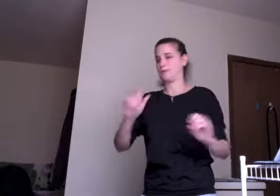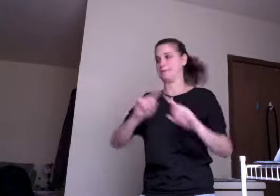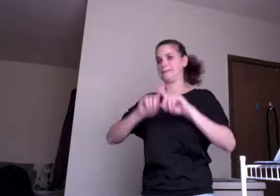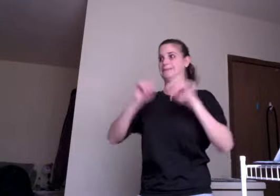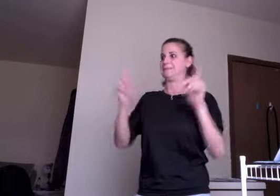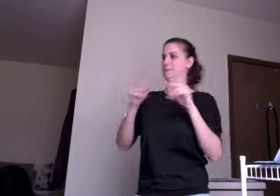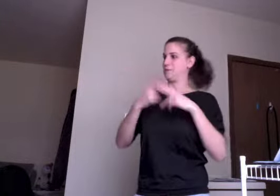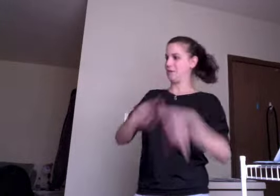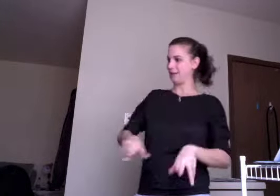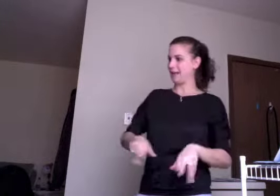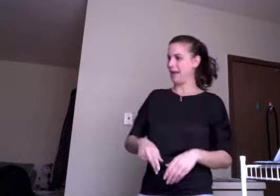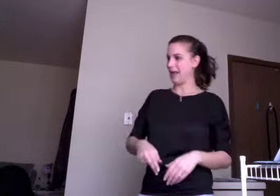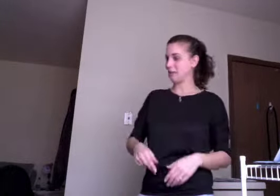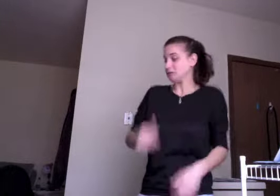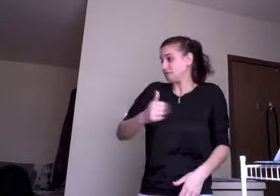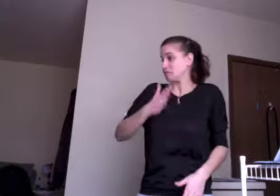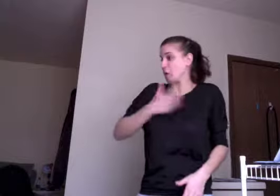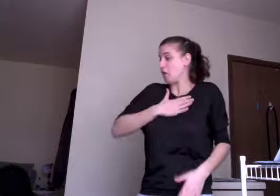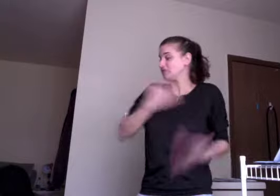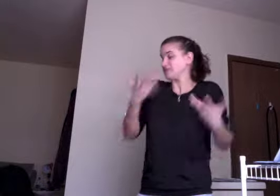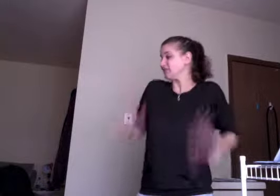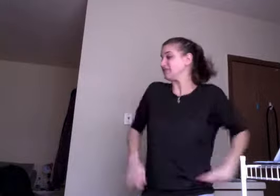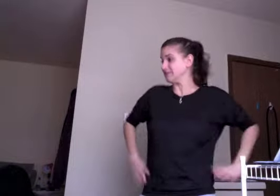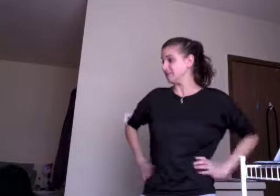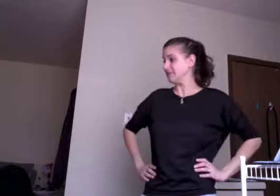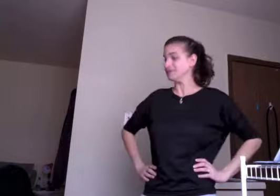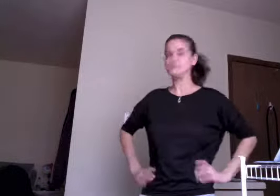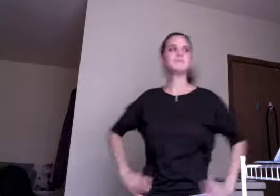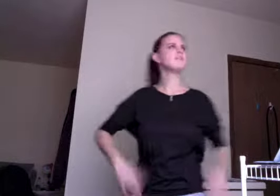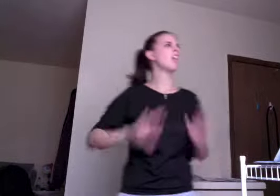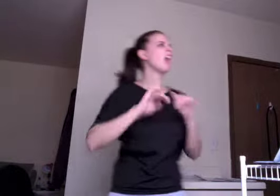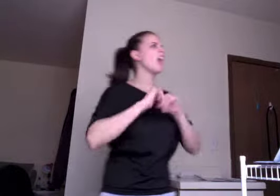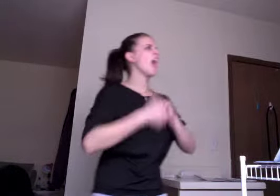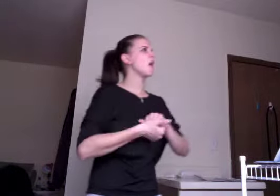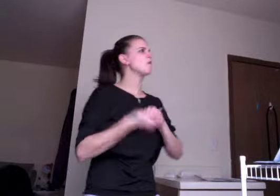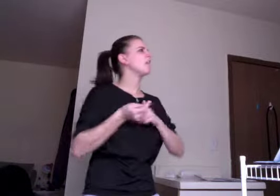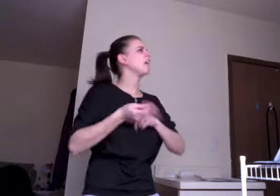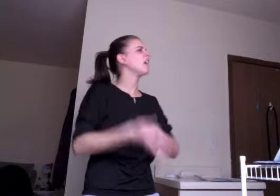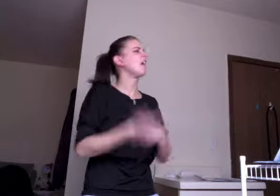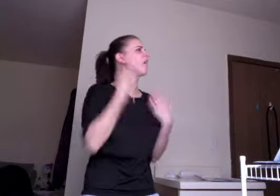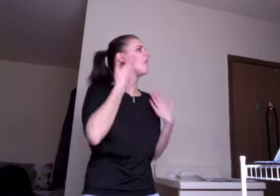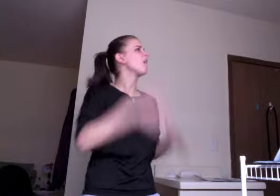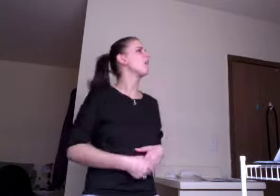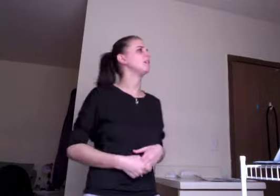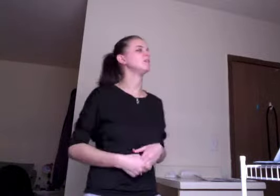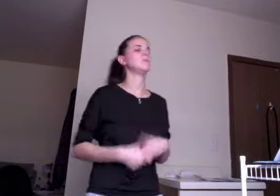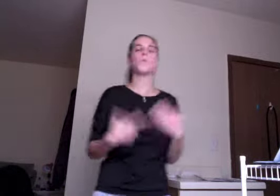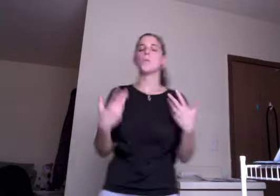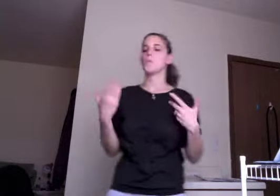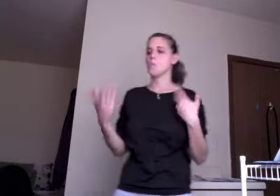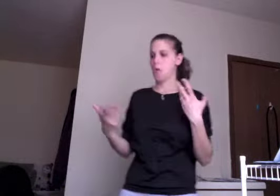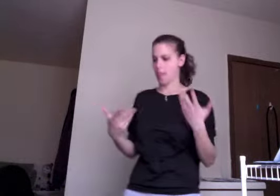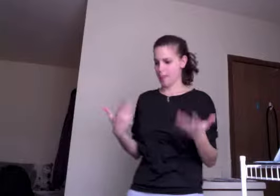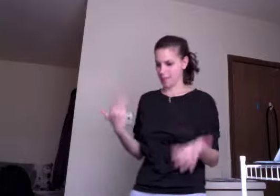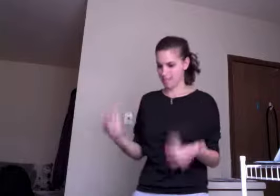that's how it happens and she goes and how do they get fertilized and I said well men in their their